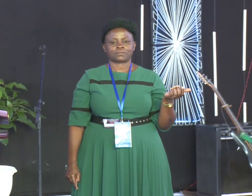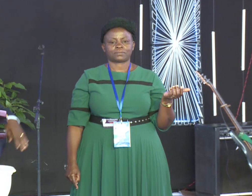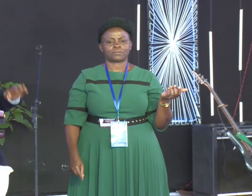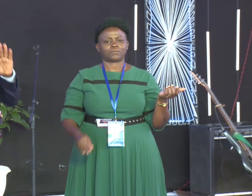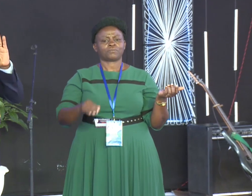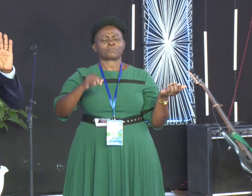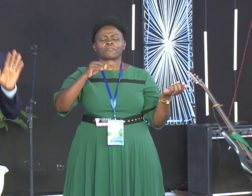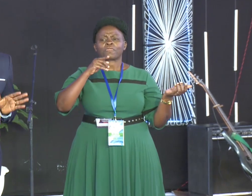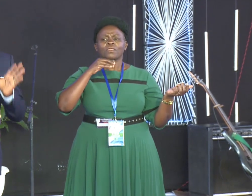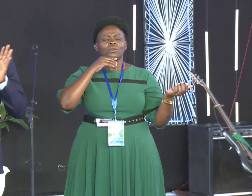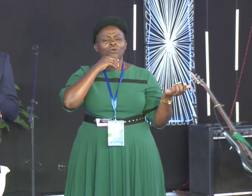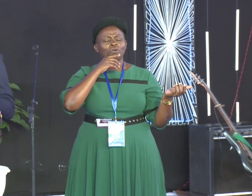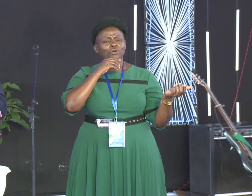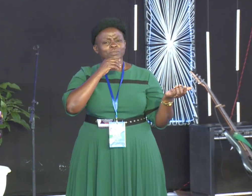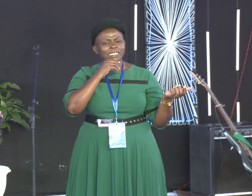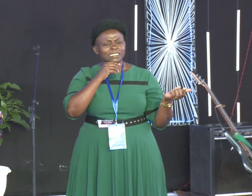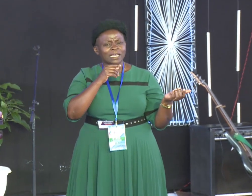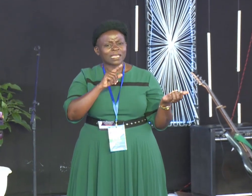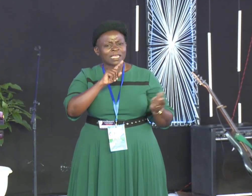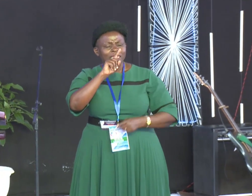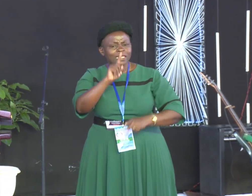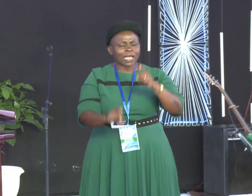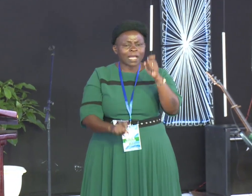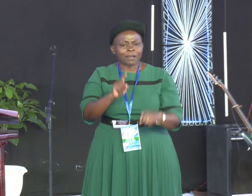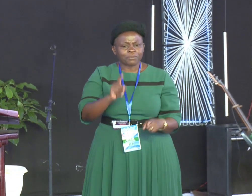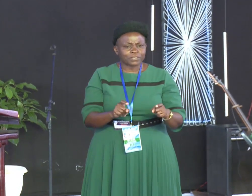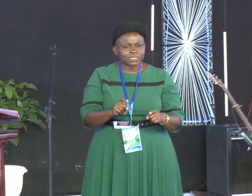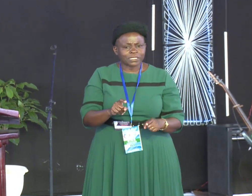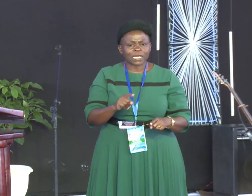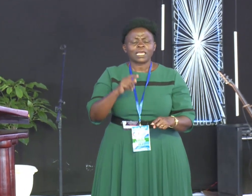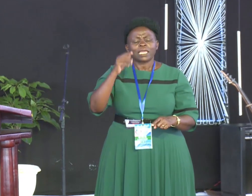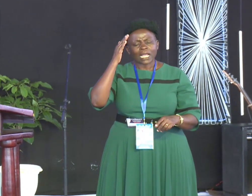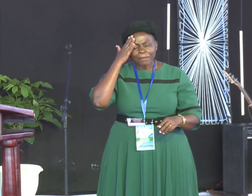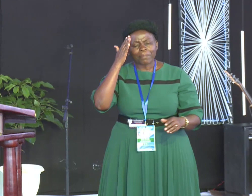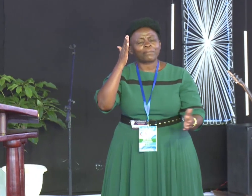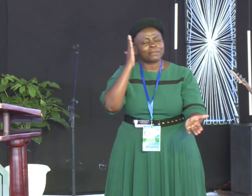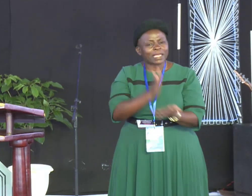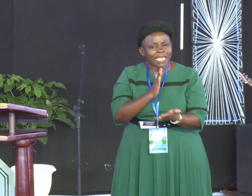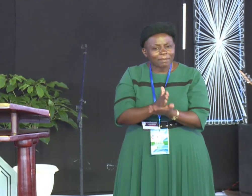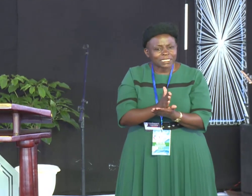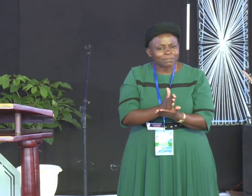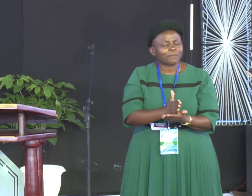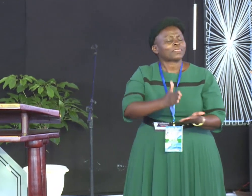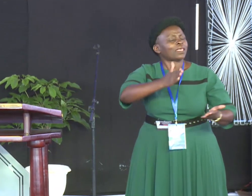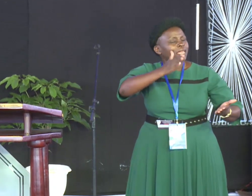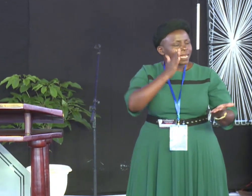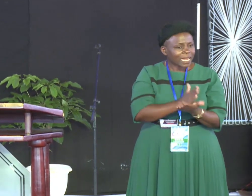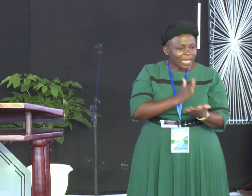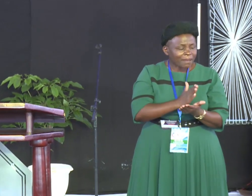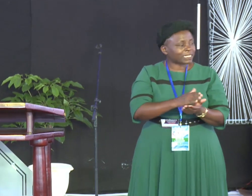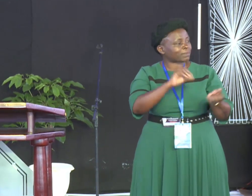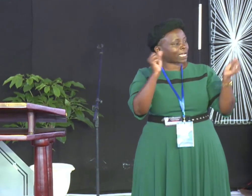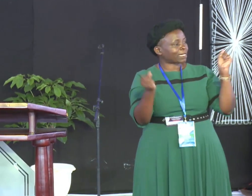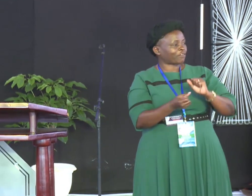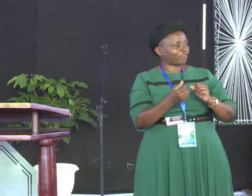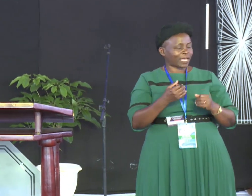Omusajja yali atubuulizza ekibuuzo. The man had asked a question. Atugambe bwe mulimanya amazima. The man has said, if you shall know the truth, that truth